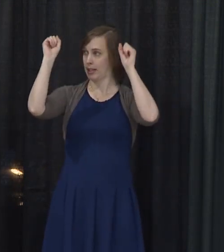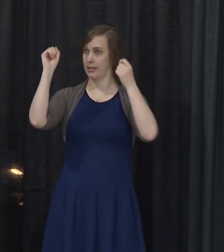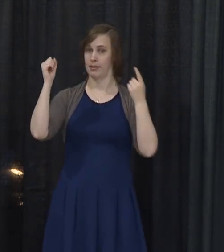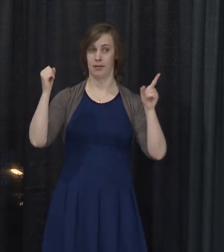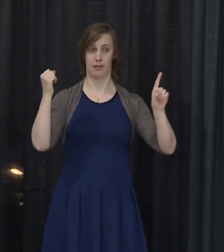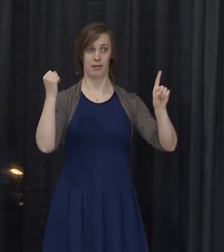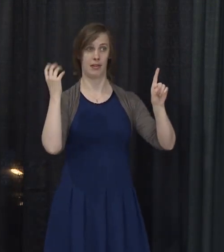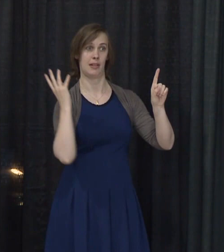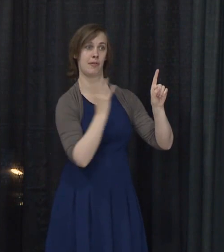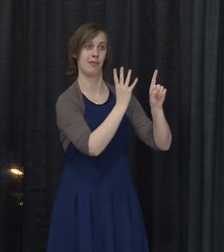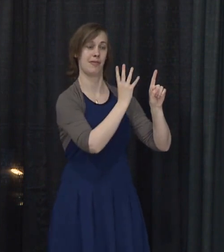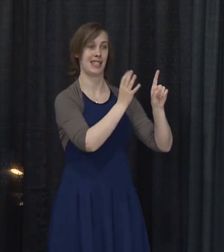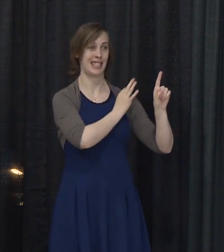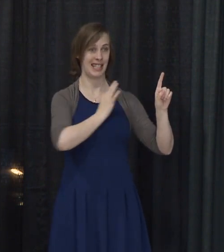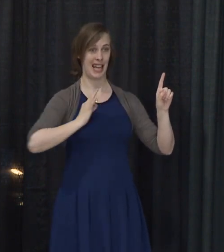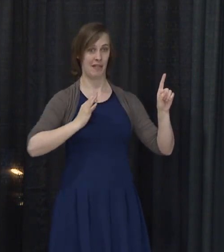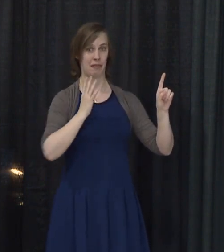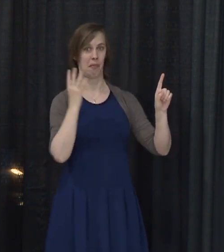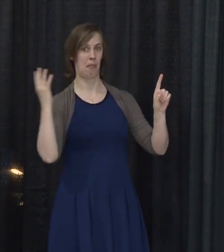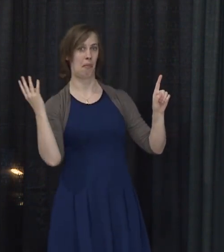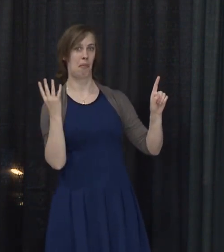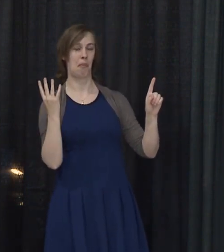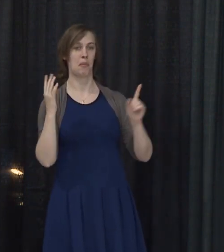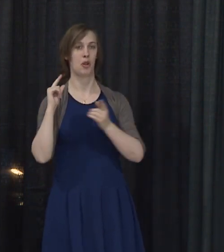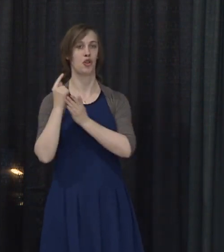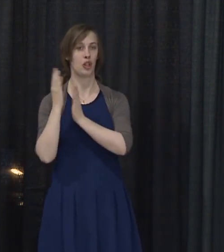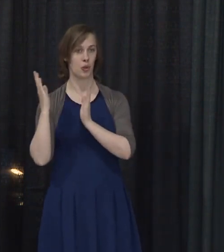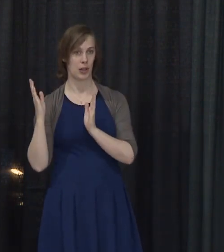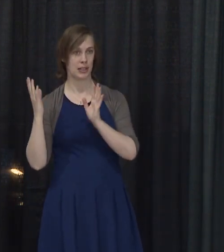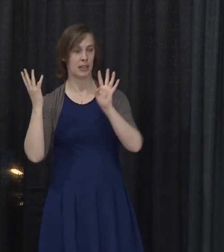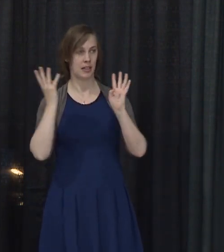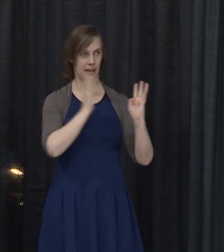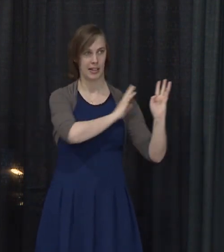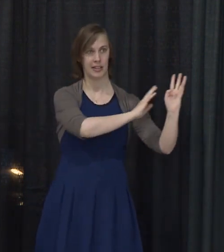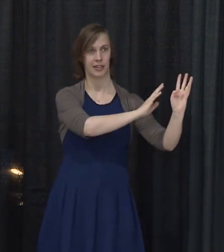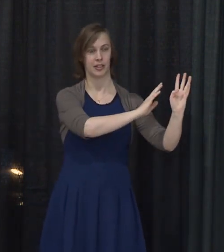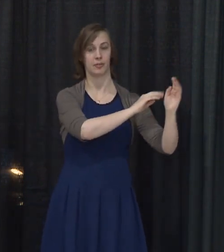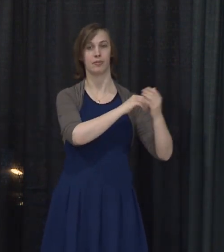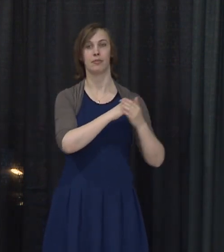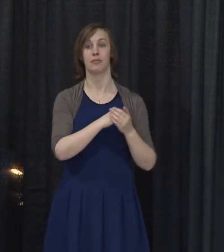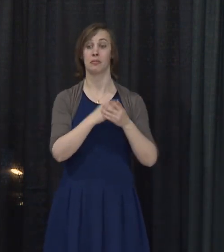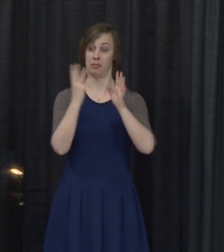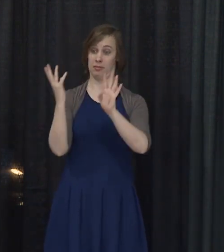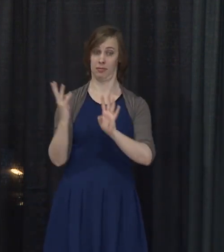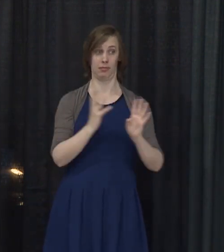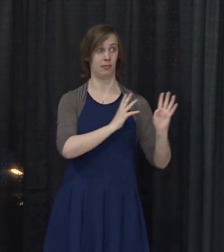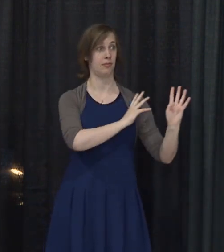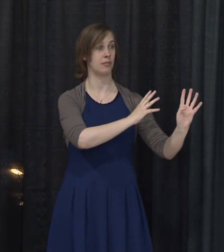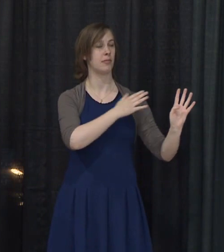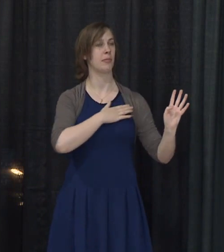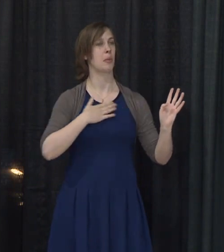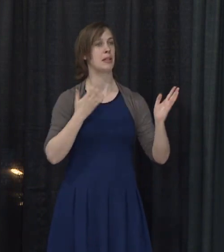auditorium. Would you please stand as you are able for the recessional and remain standing until the